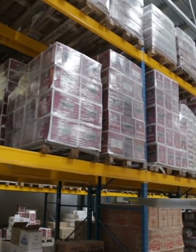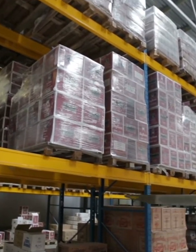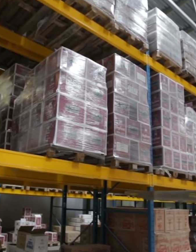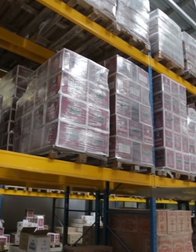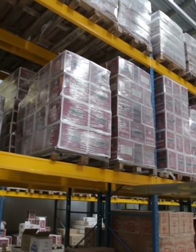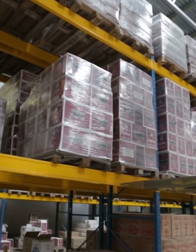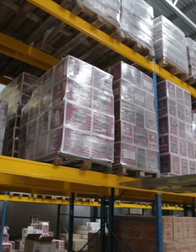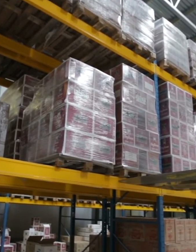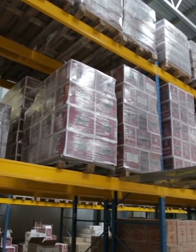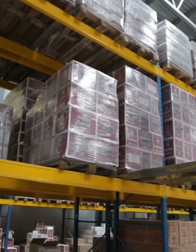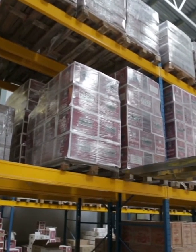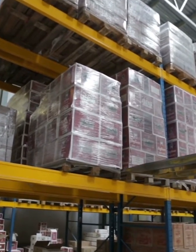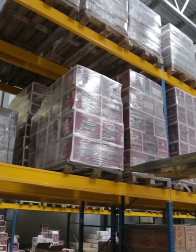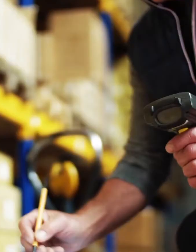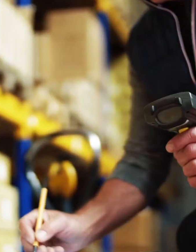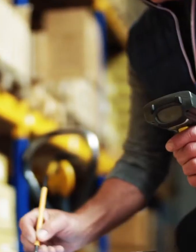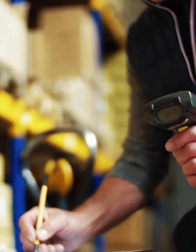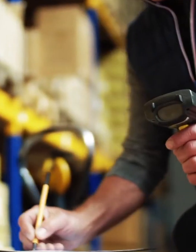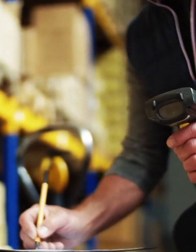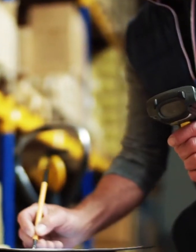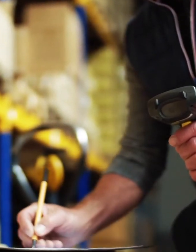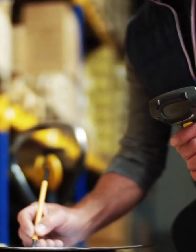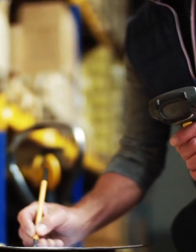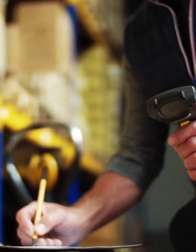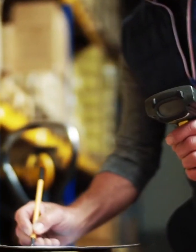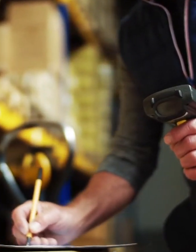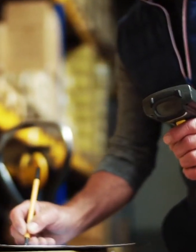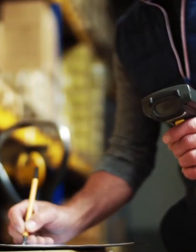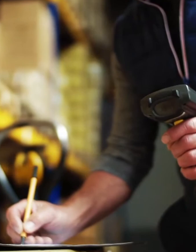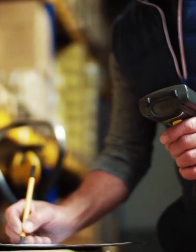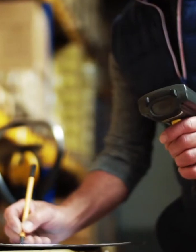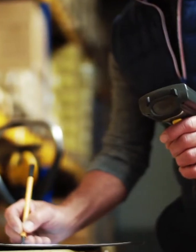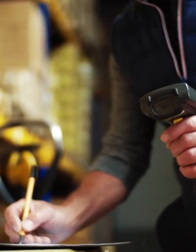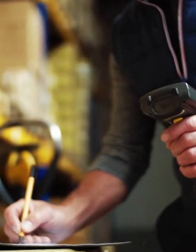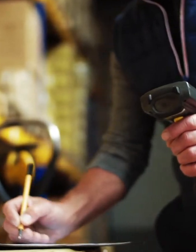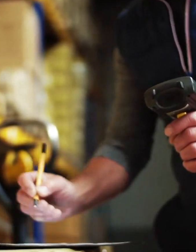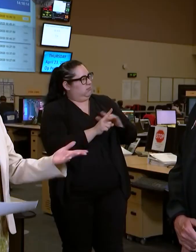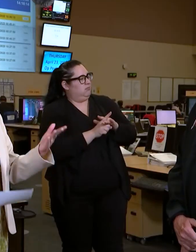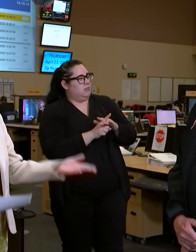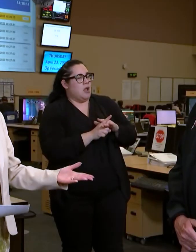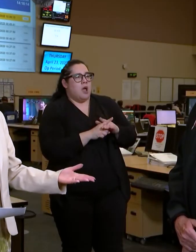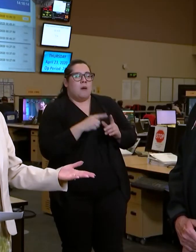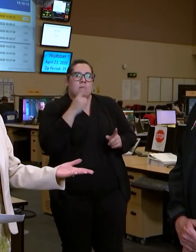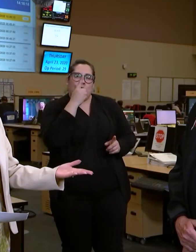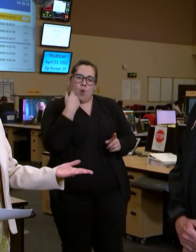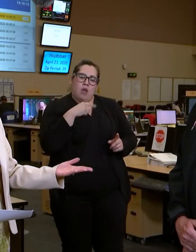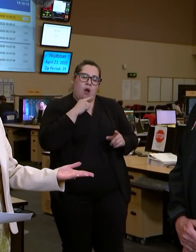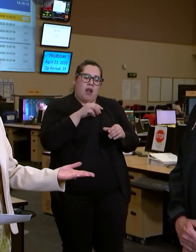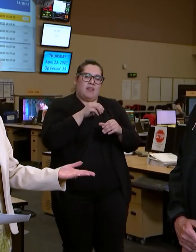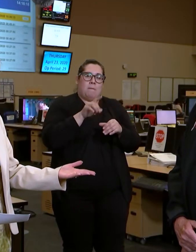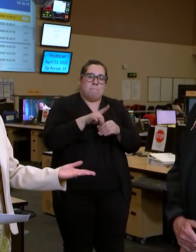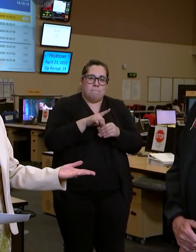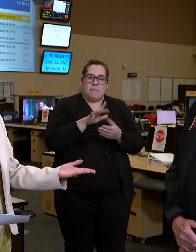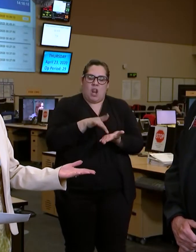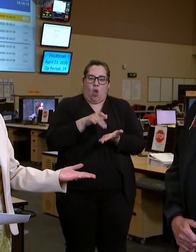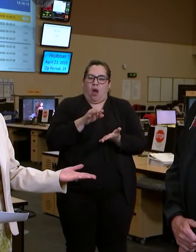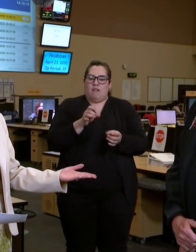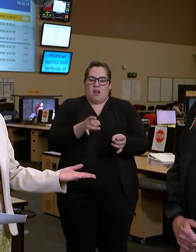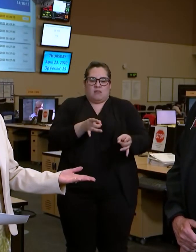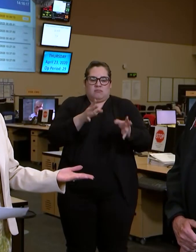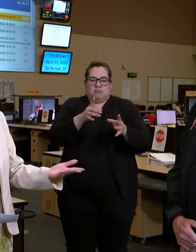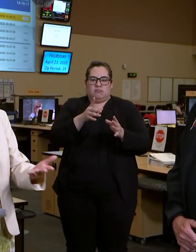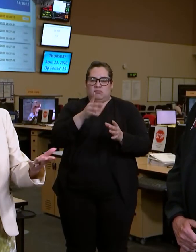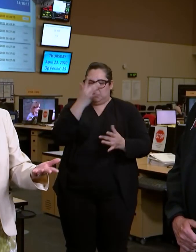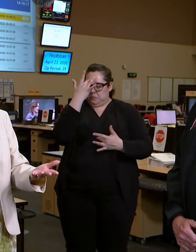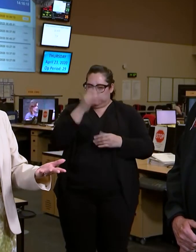If they don't have the products that we need at our warehouse, then we do go to our contract vendors. just because we're in the middle of a pandemic doesn't